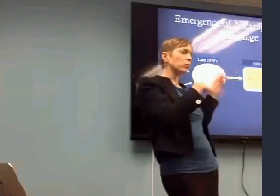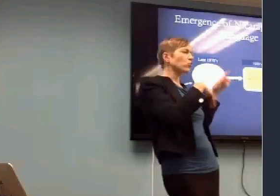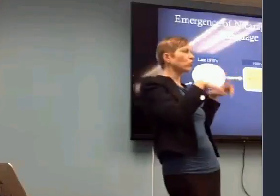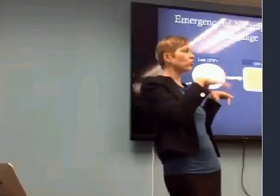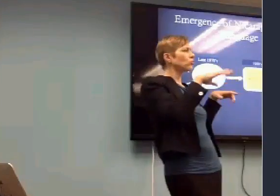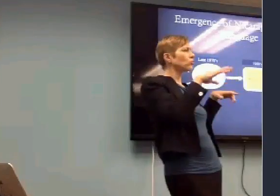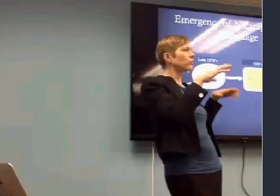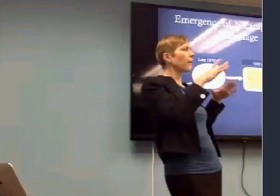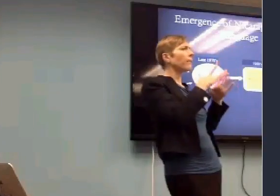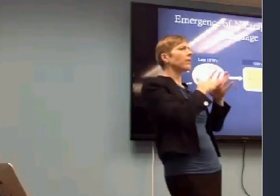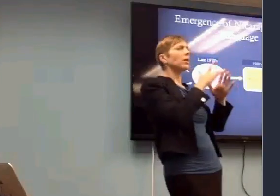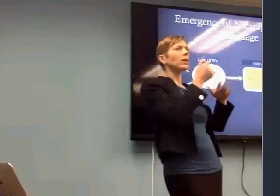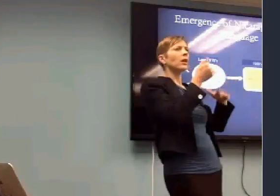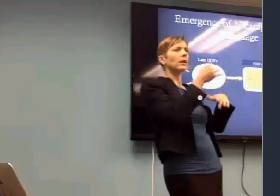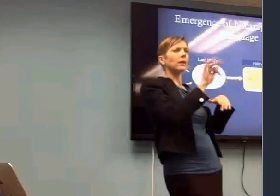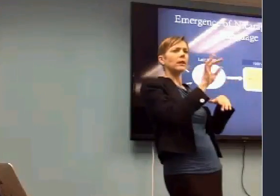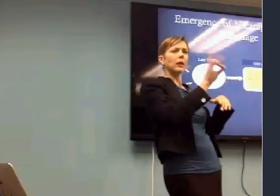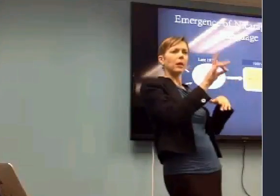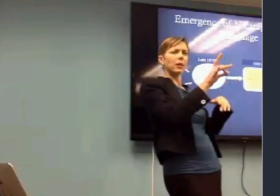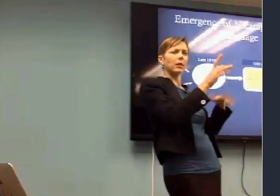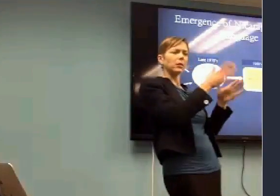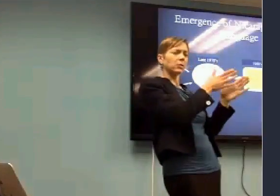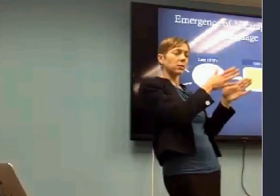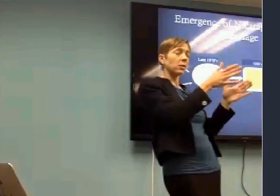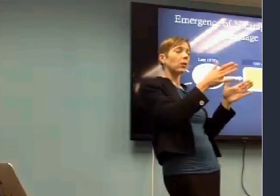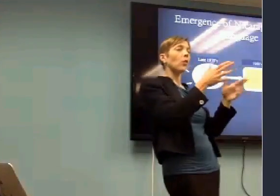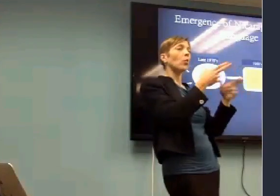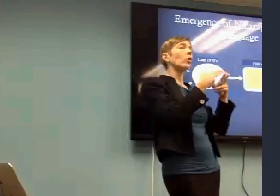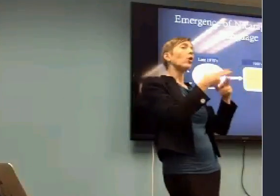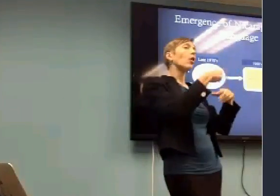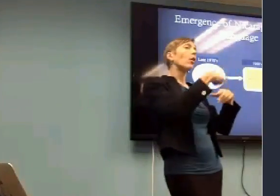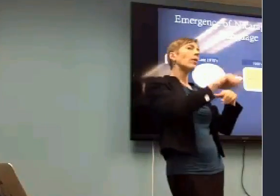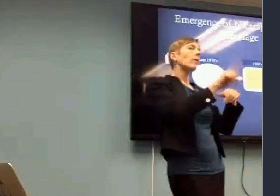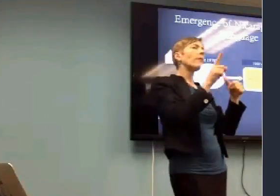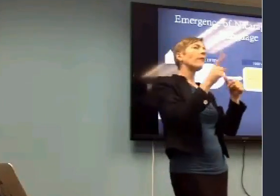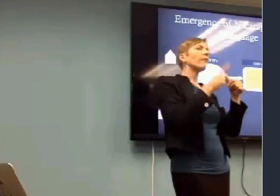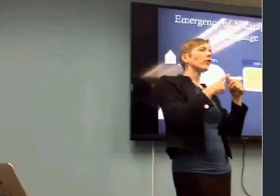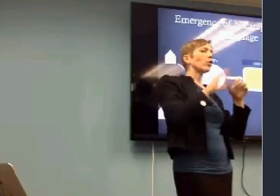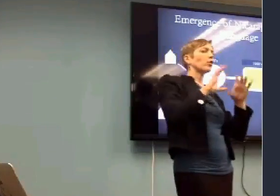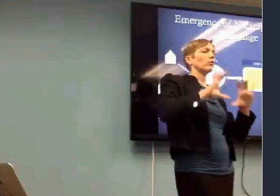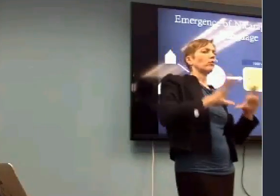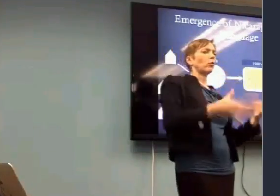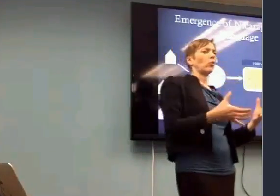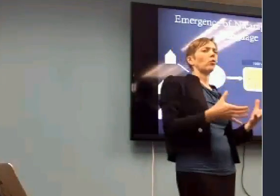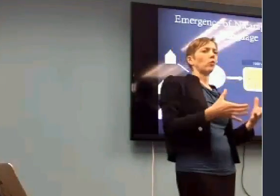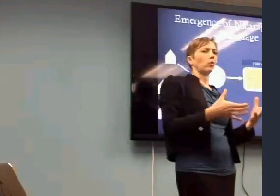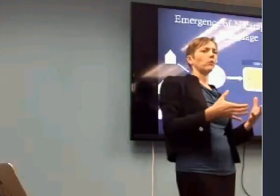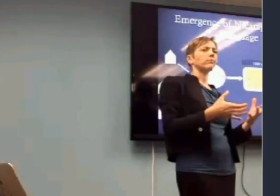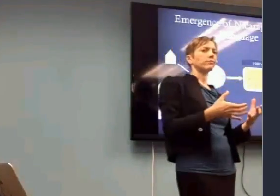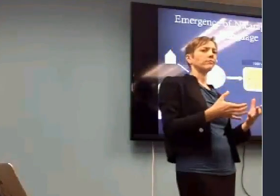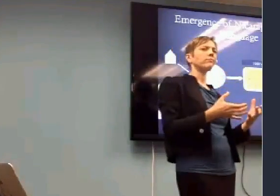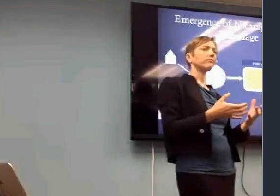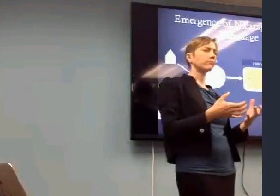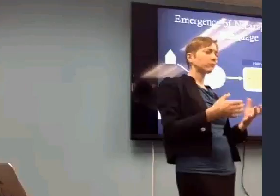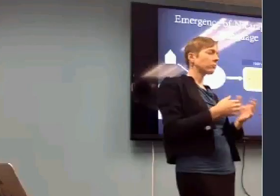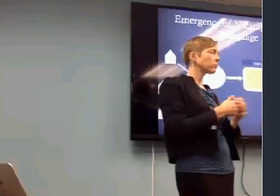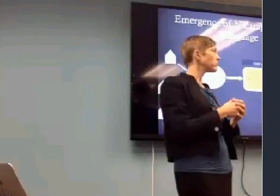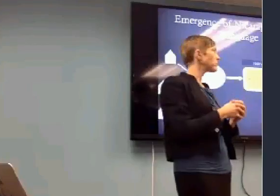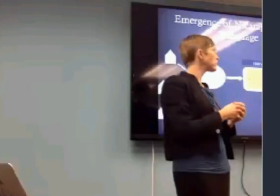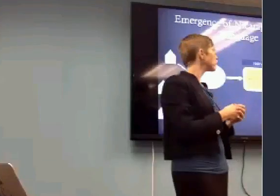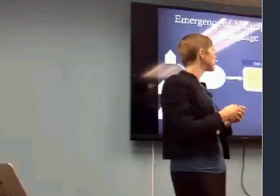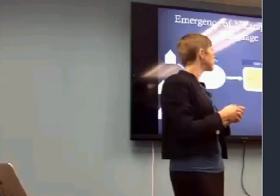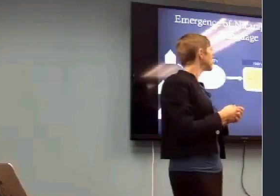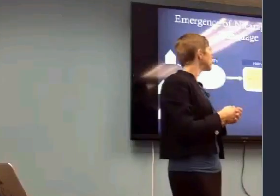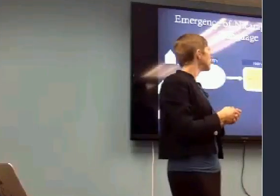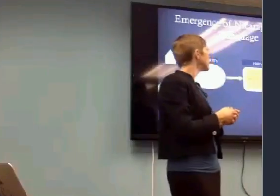1970s through the mid-1980s, we call that group the first cohort.